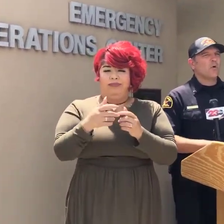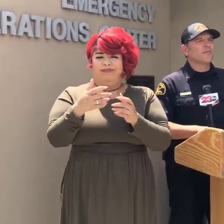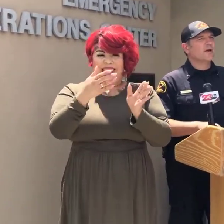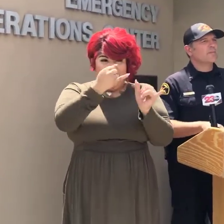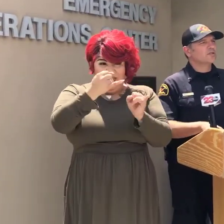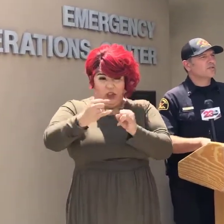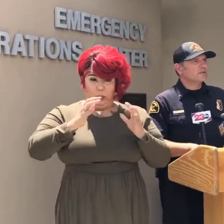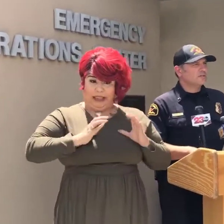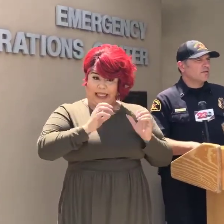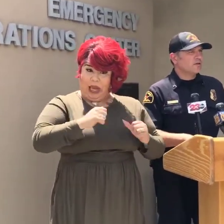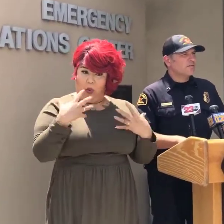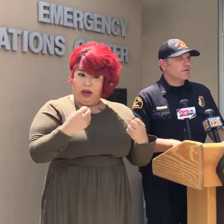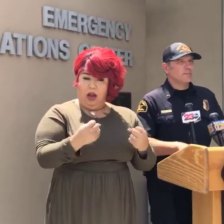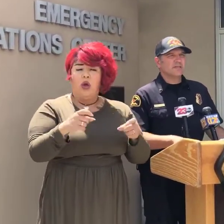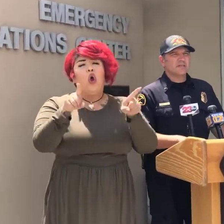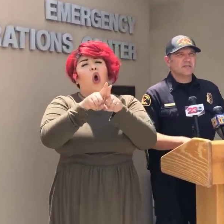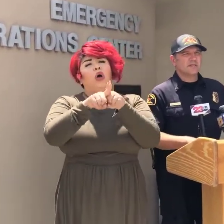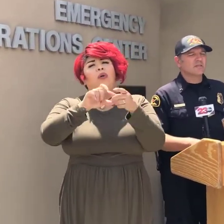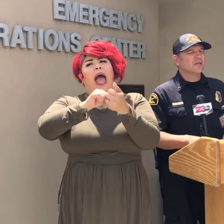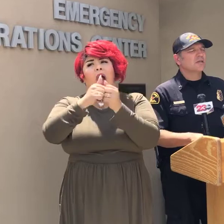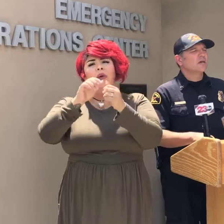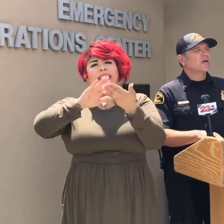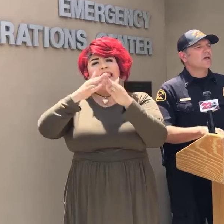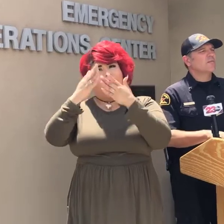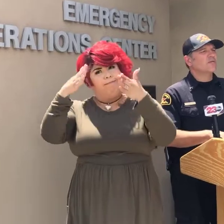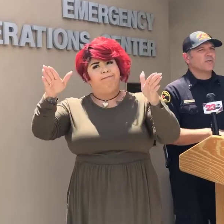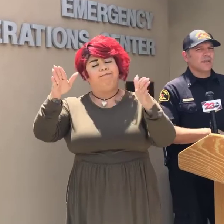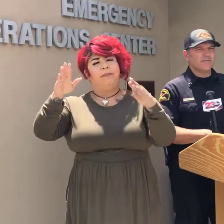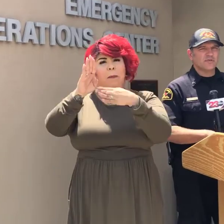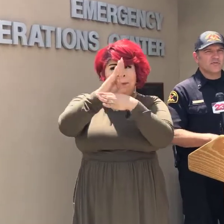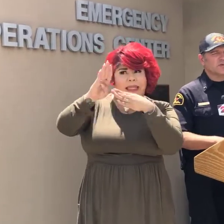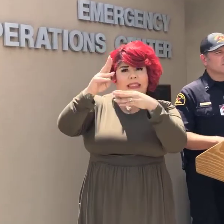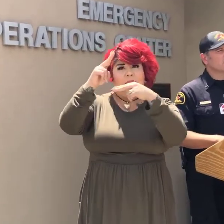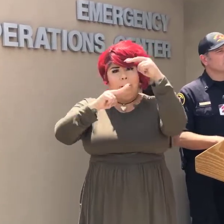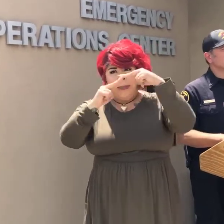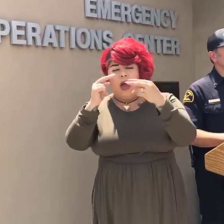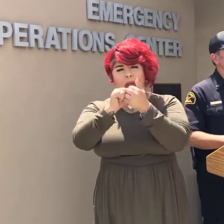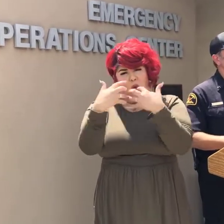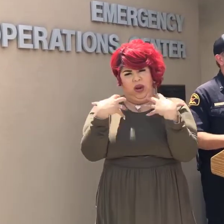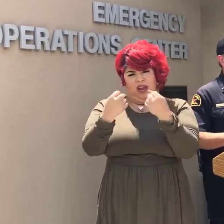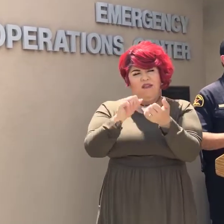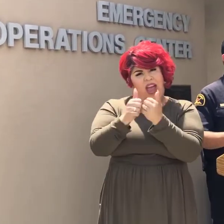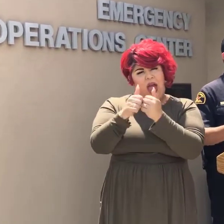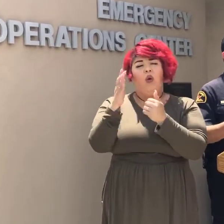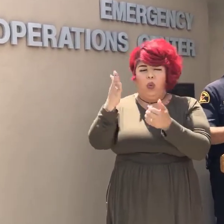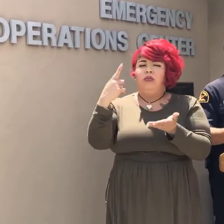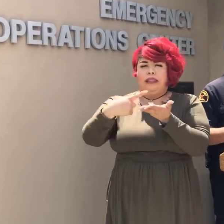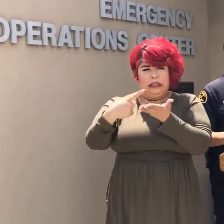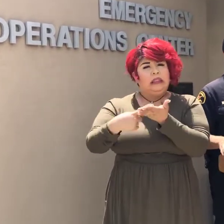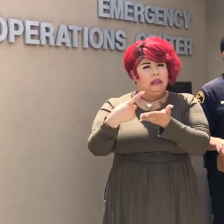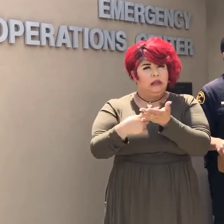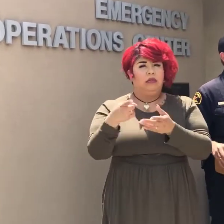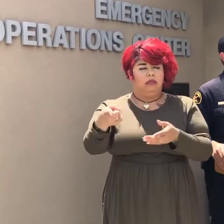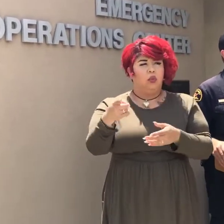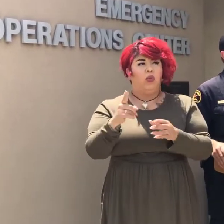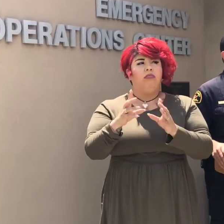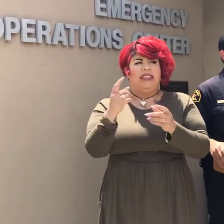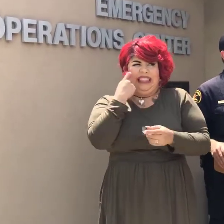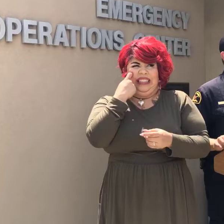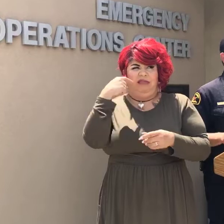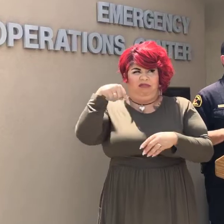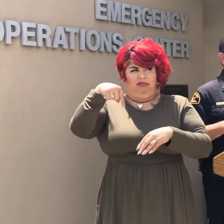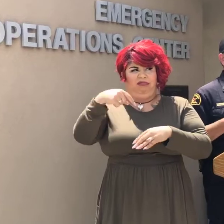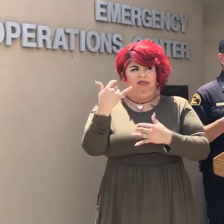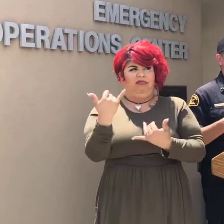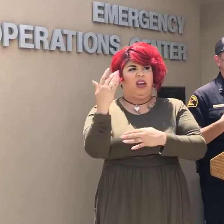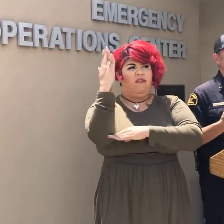recover, what the opportunities are there for their businesses, for the infrastructure of the city, and so on. And that's the intent of this meeting this